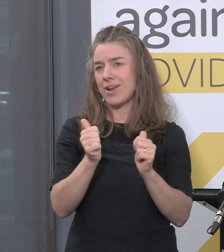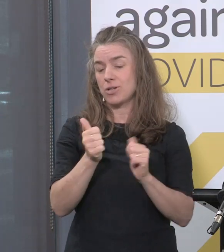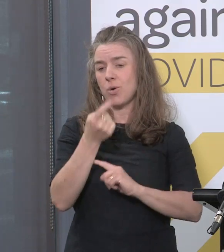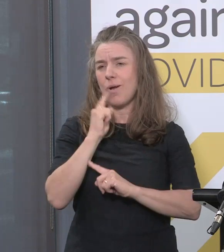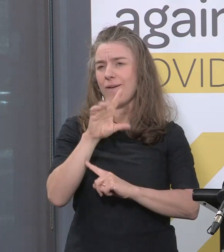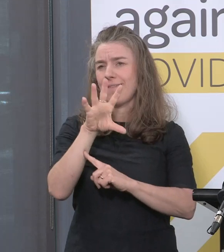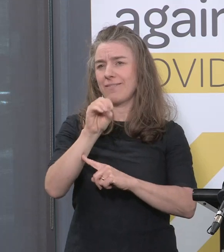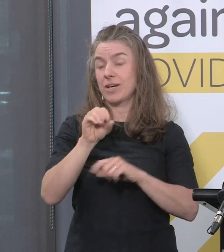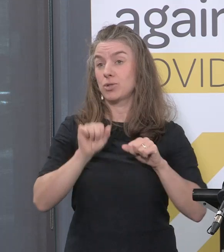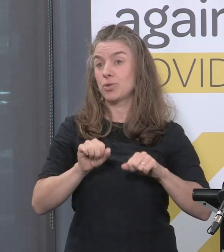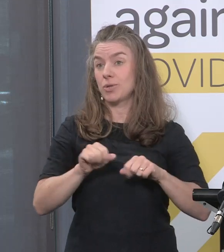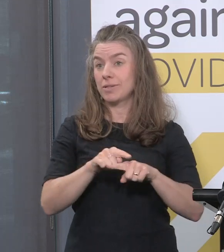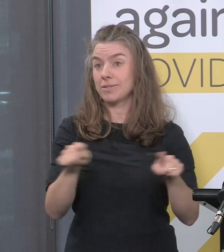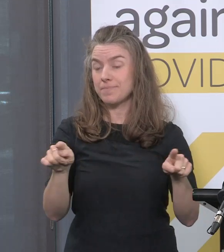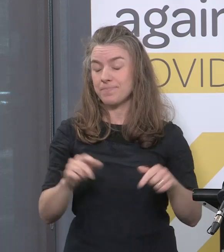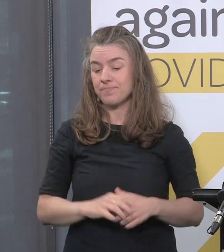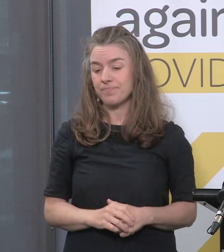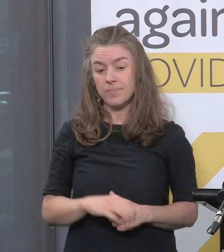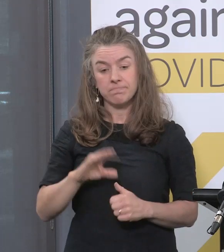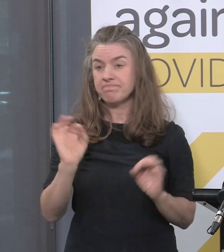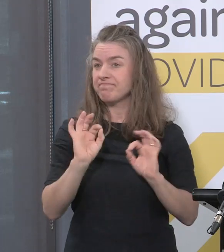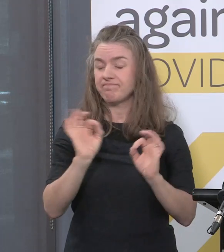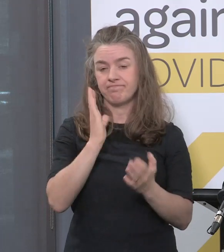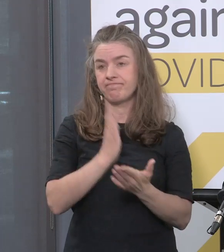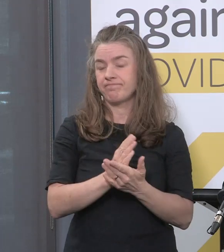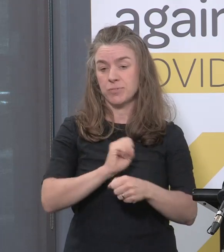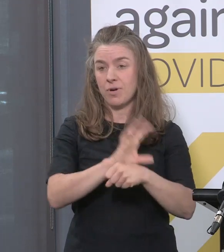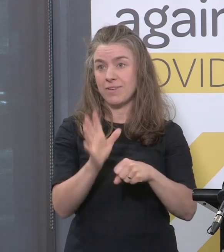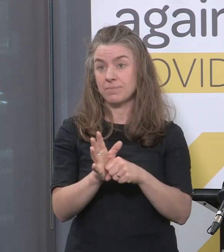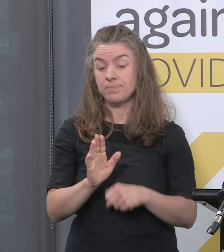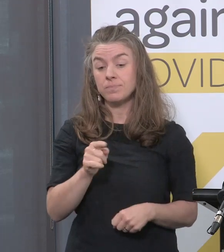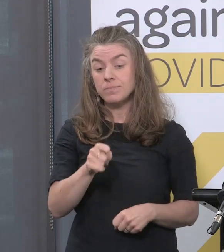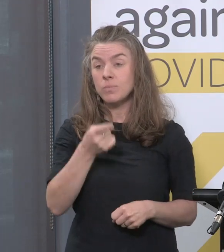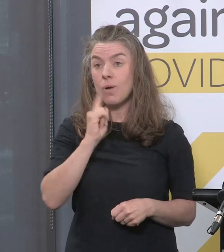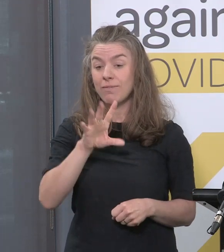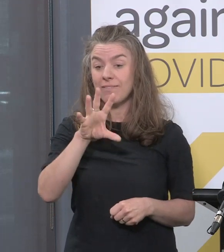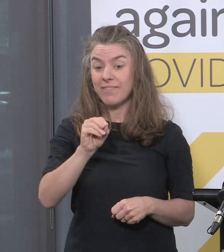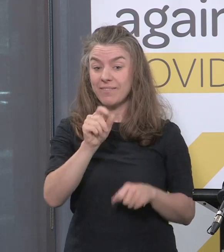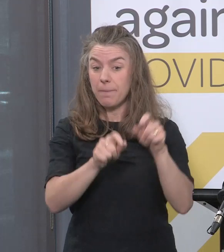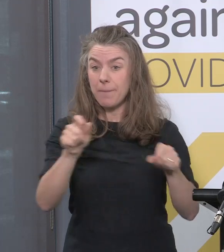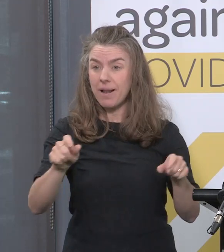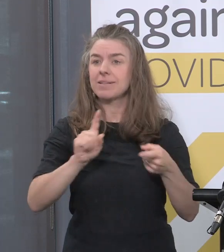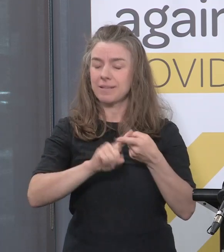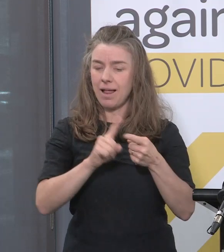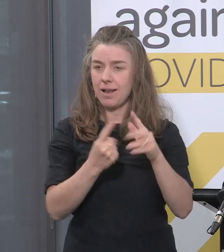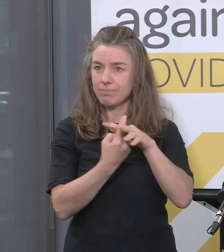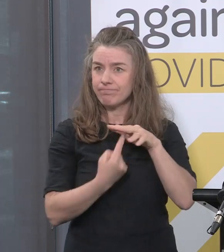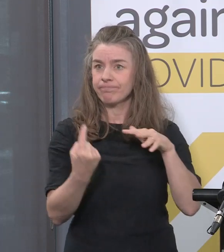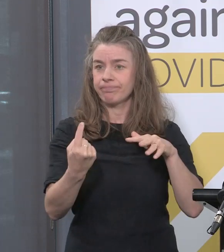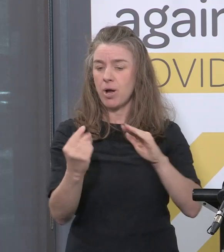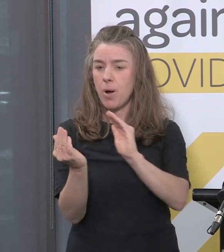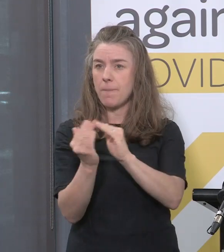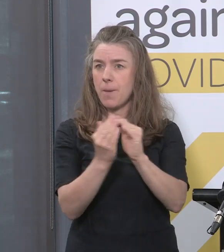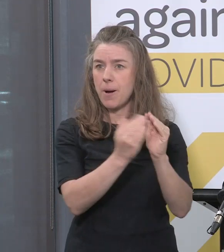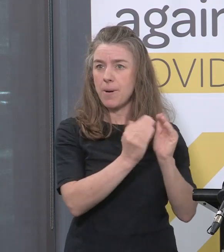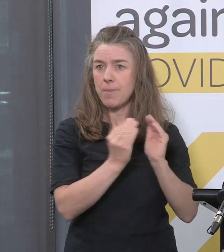contacts of the school student there were negative, and all 150 of those close contacts remain in self-isolation and